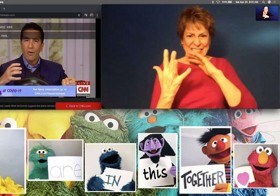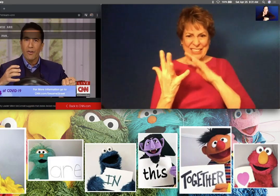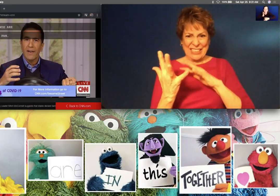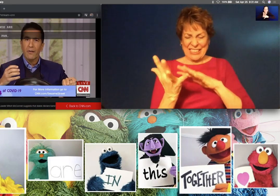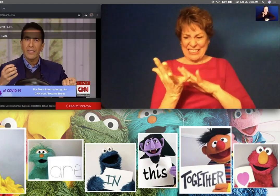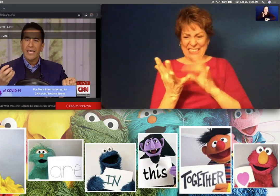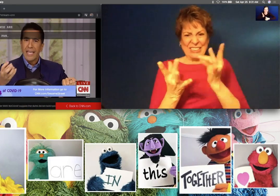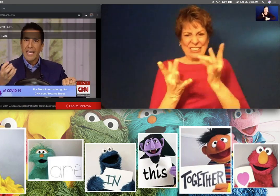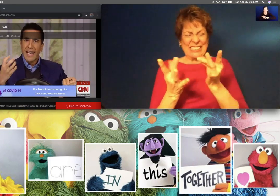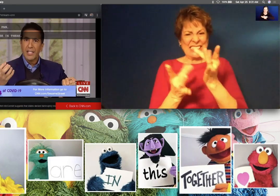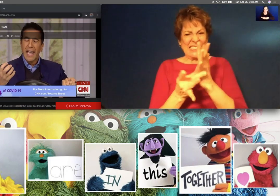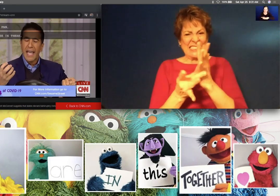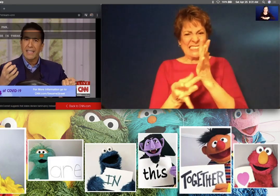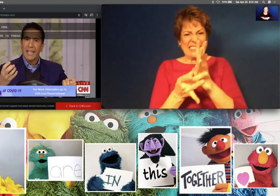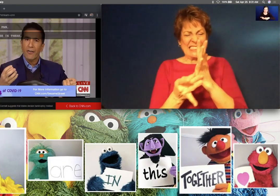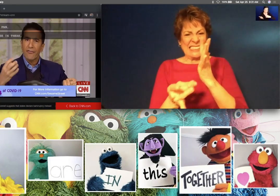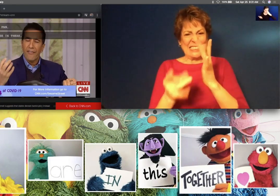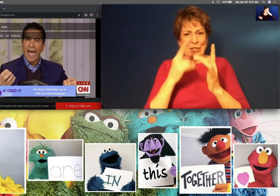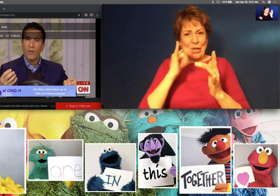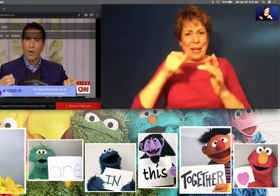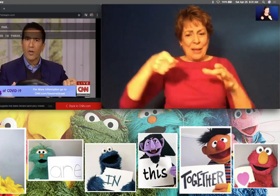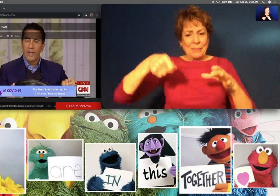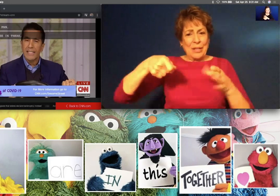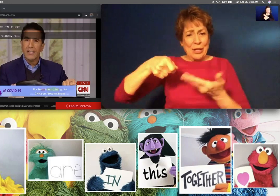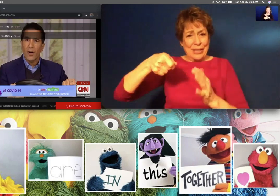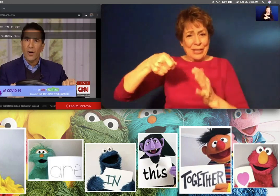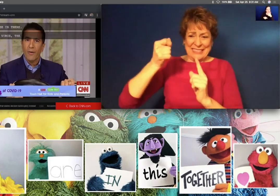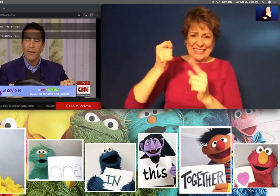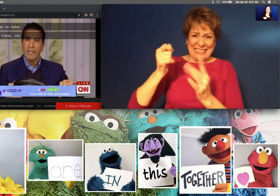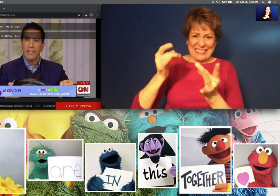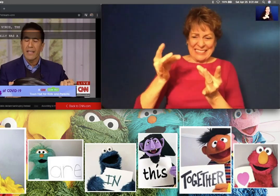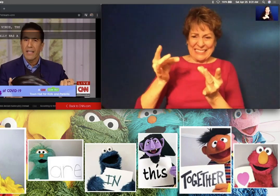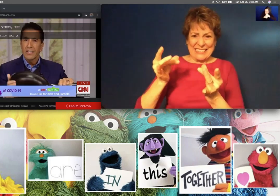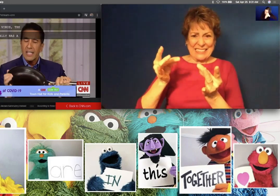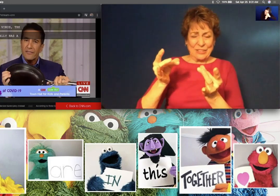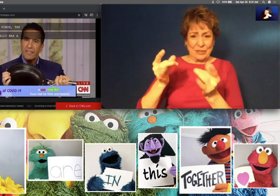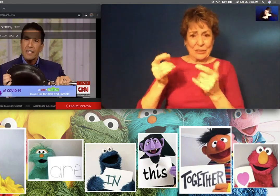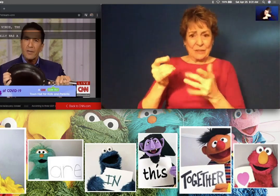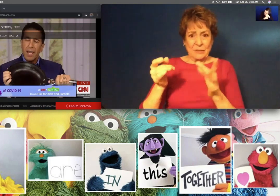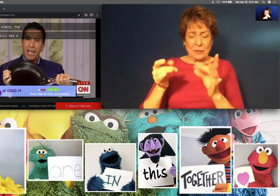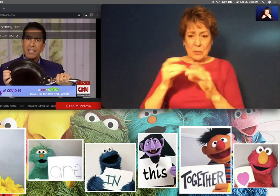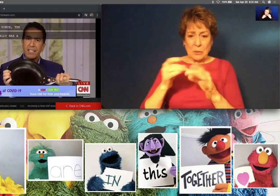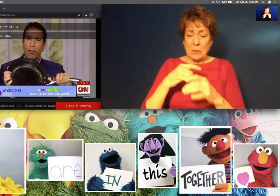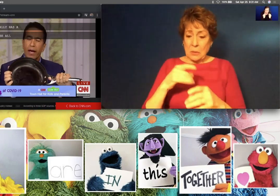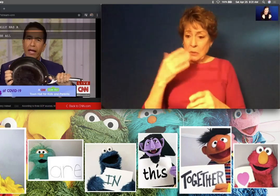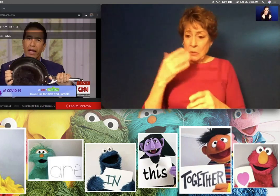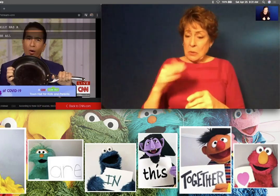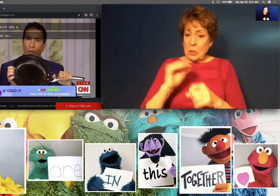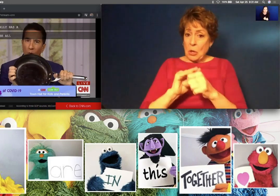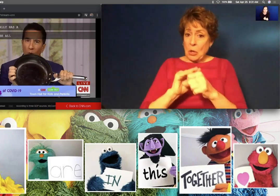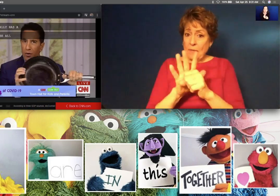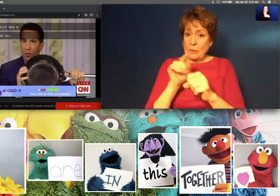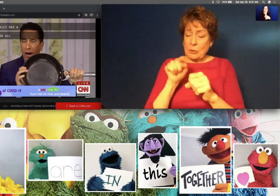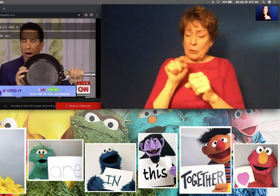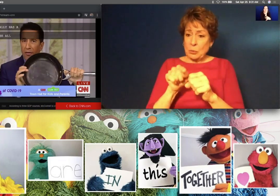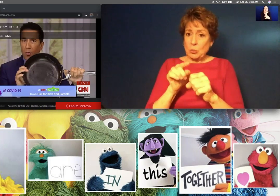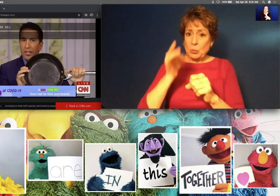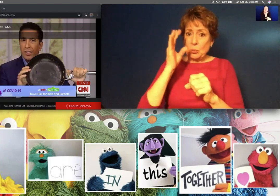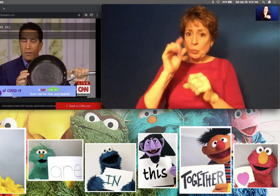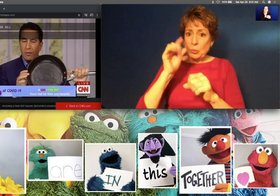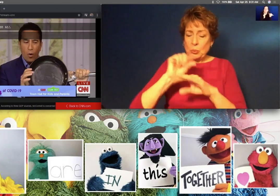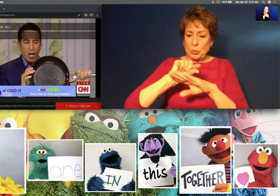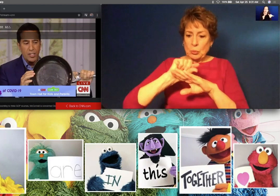the coronavirus, it actually has a layer of fat or grease all around it. So now if you think of your hands that way, which would you